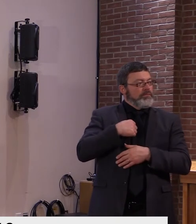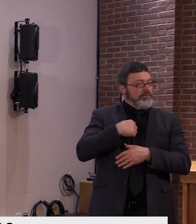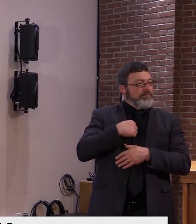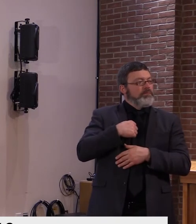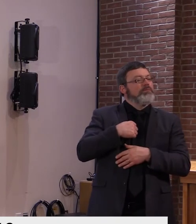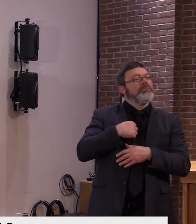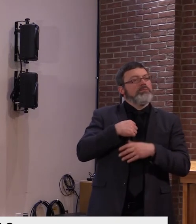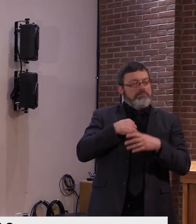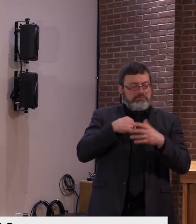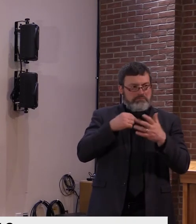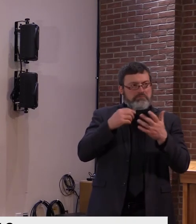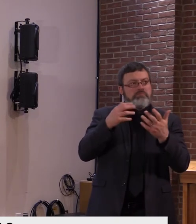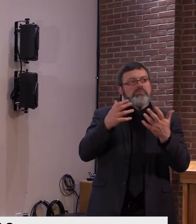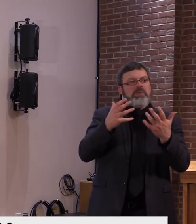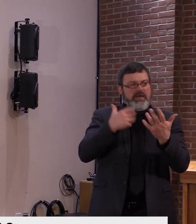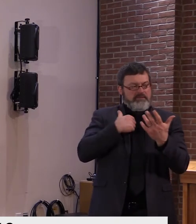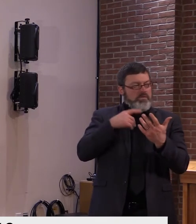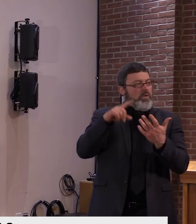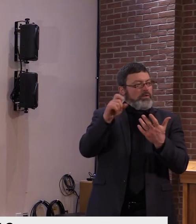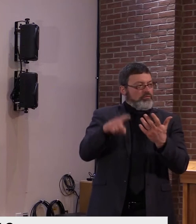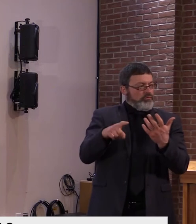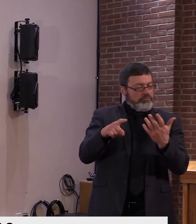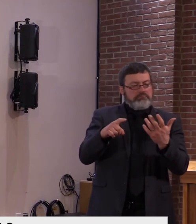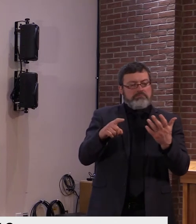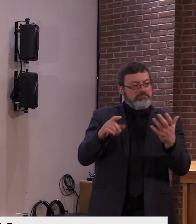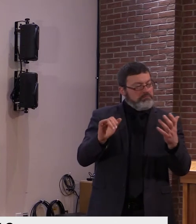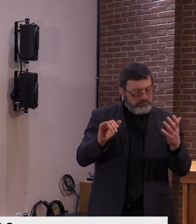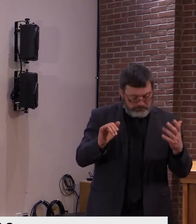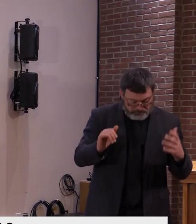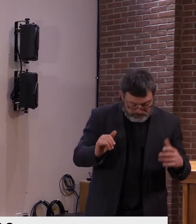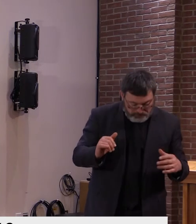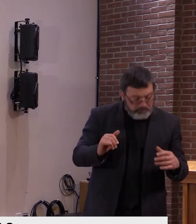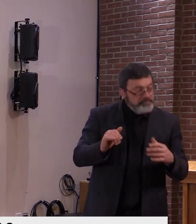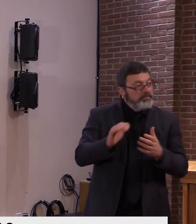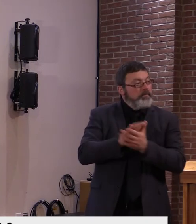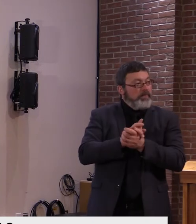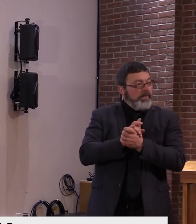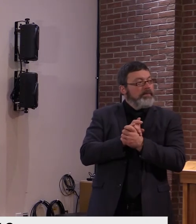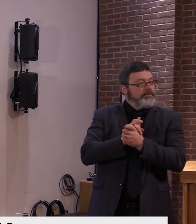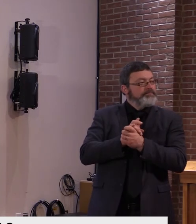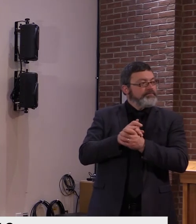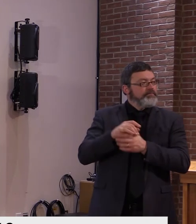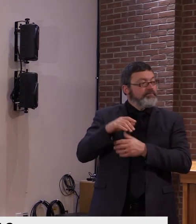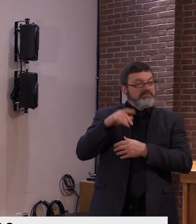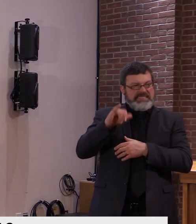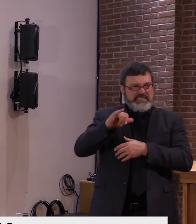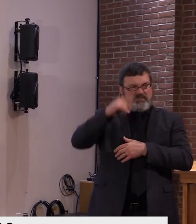Sorry. Yes, good afternoon. Thank you. This is probably for Dr. Levine.